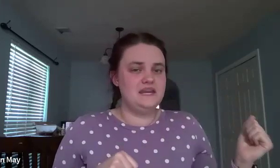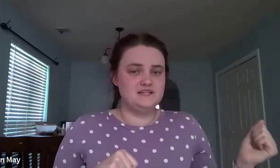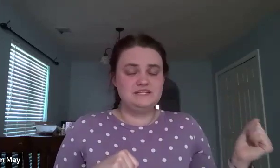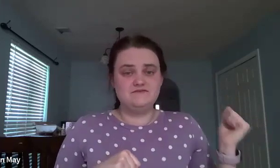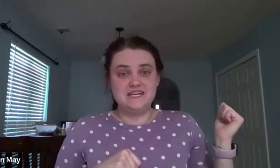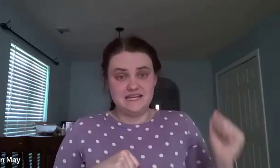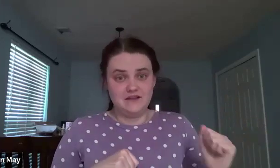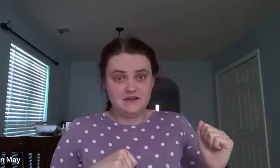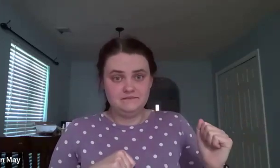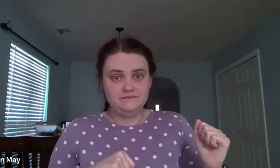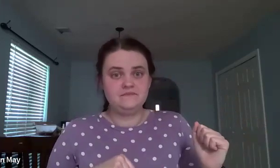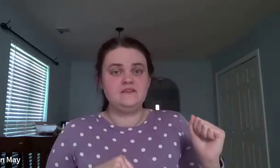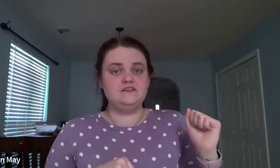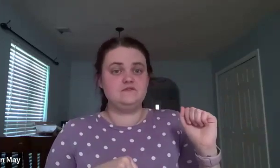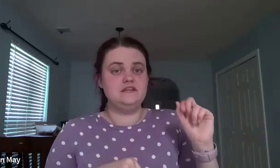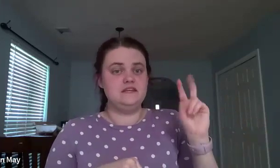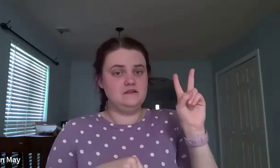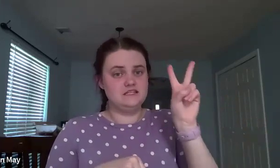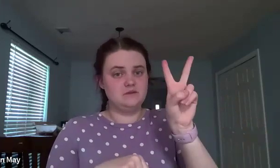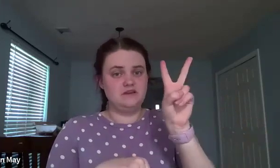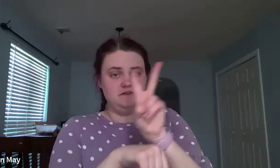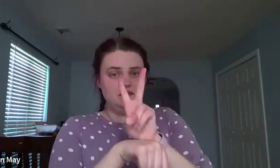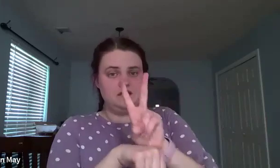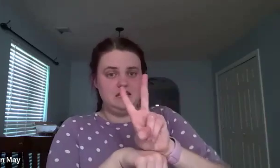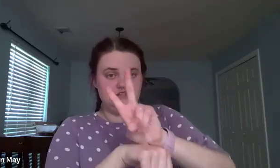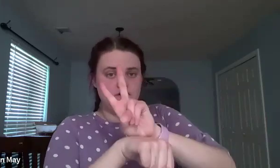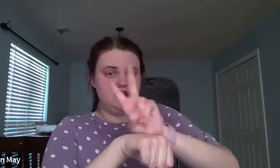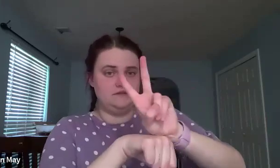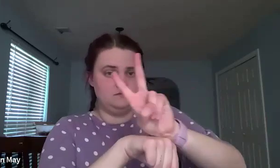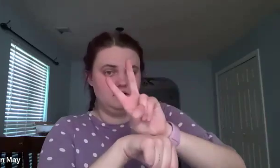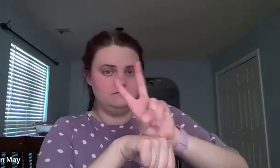next one is vanilla. So vanilla is going to be a V and it's on top as well.